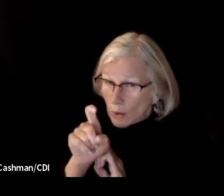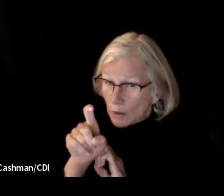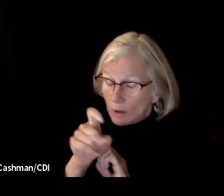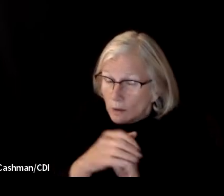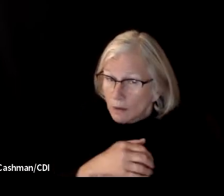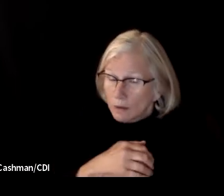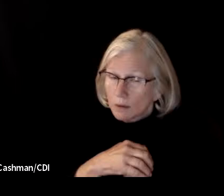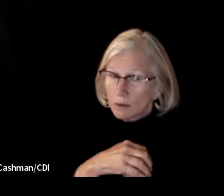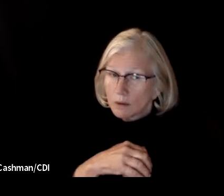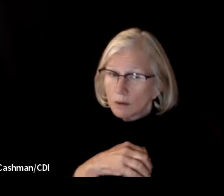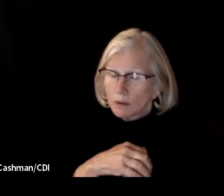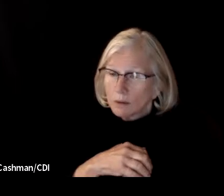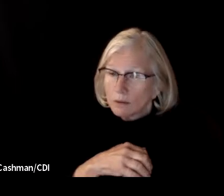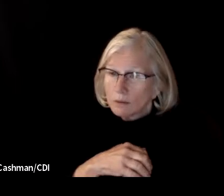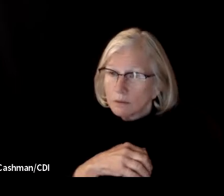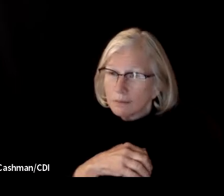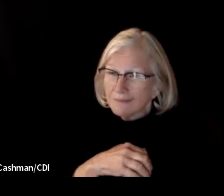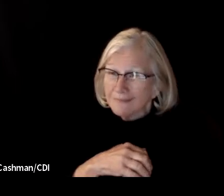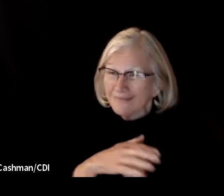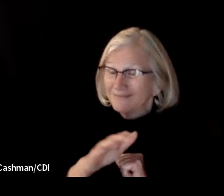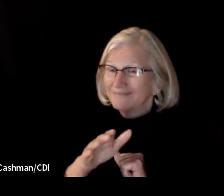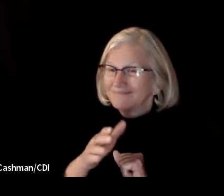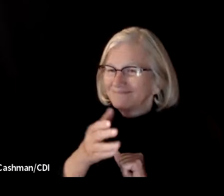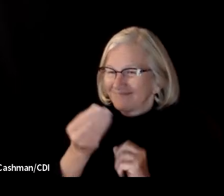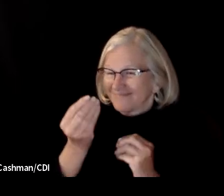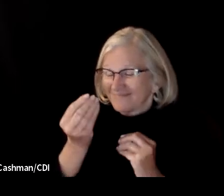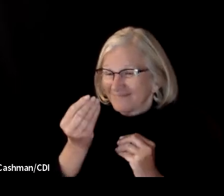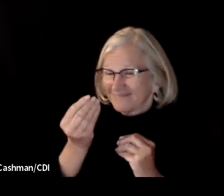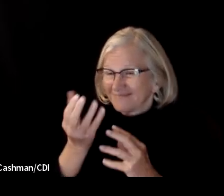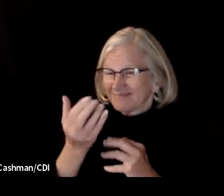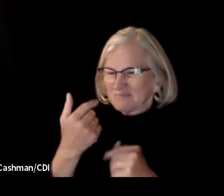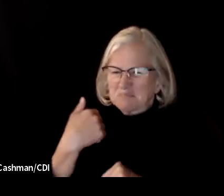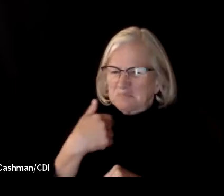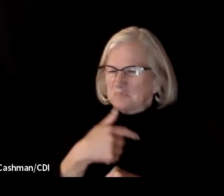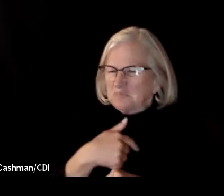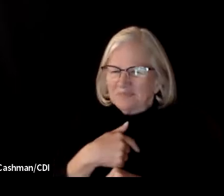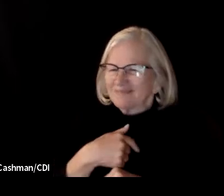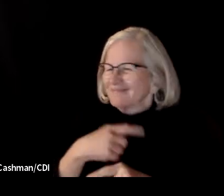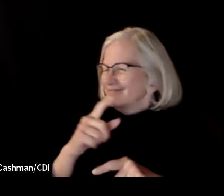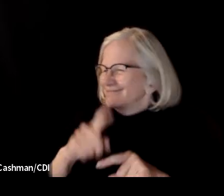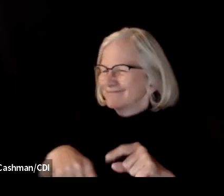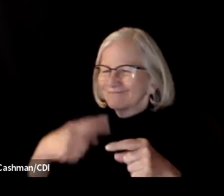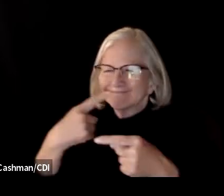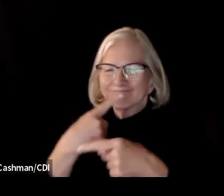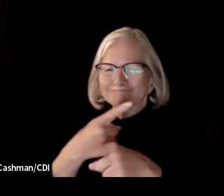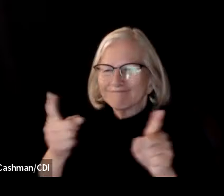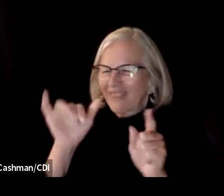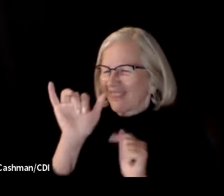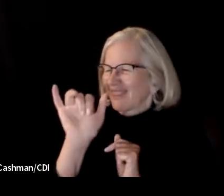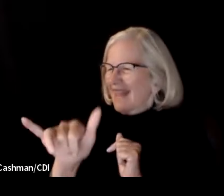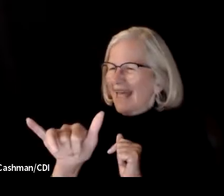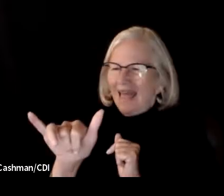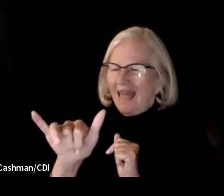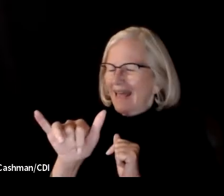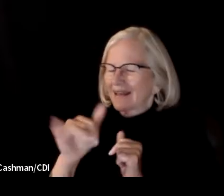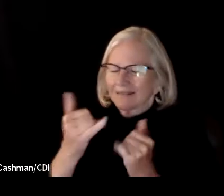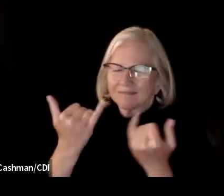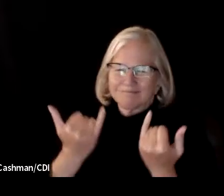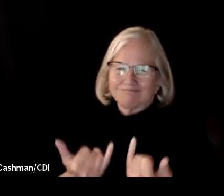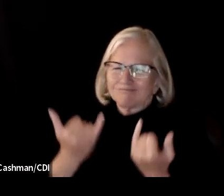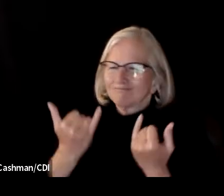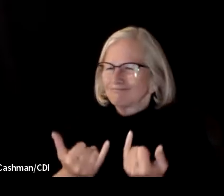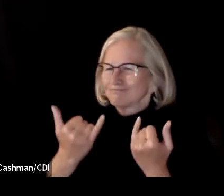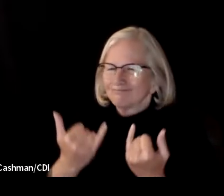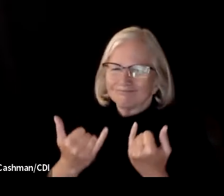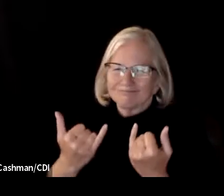Dave, I think, certainly nothing to announce on that score at this point. I think we're back in a more